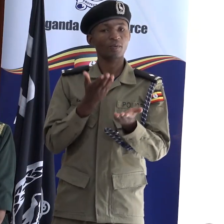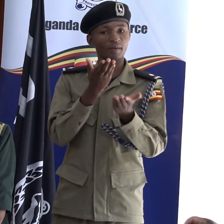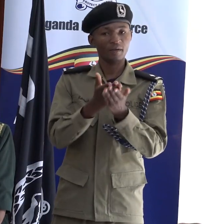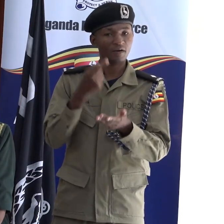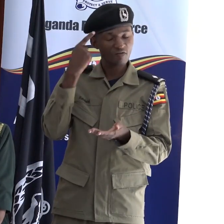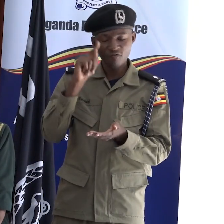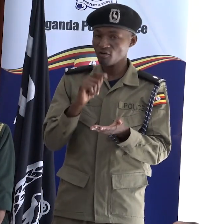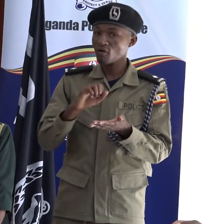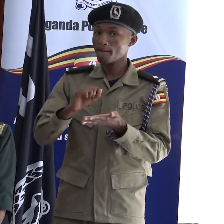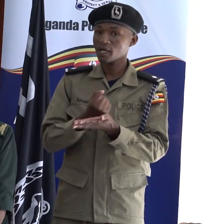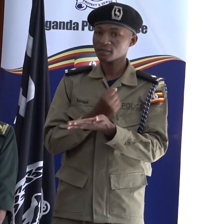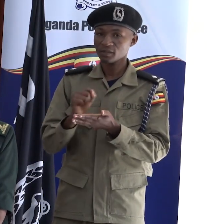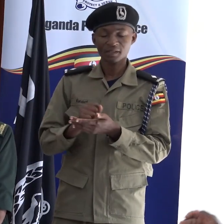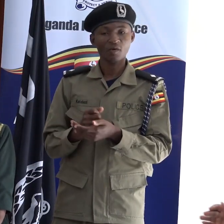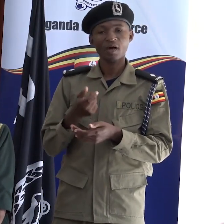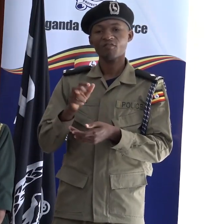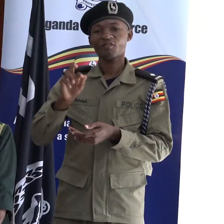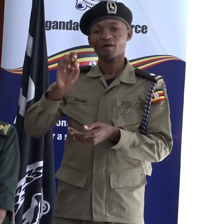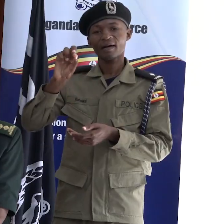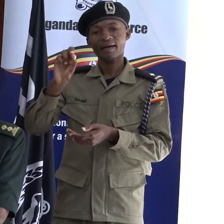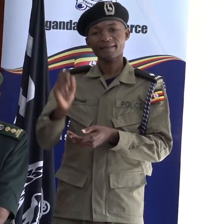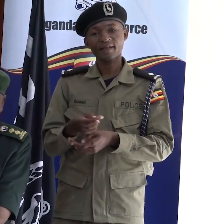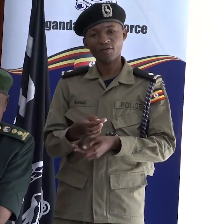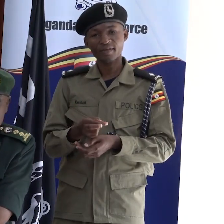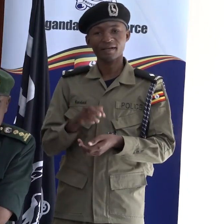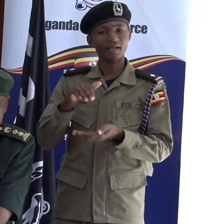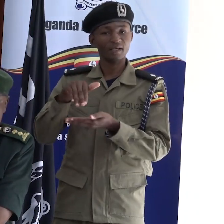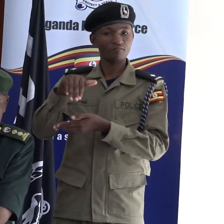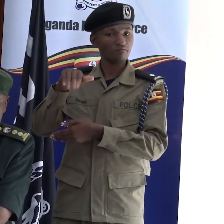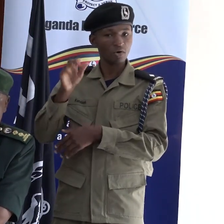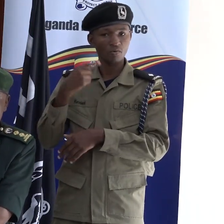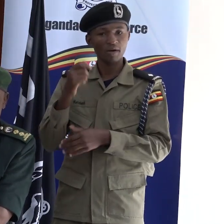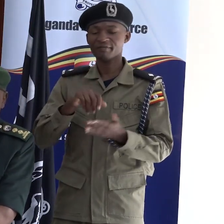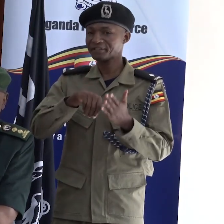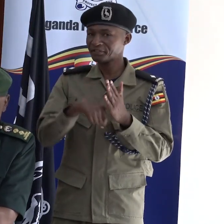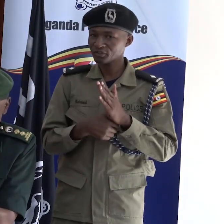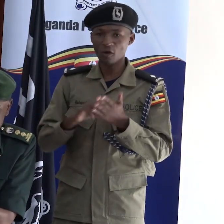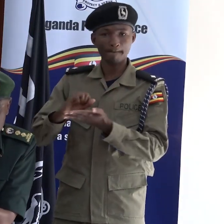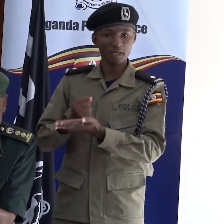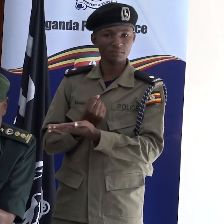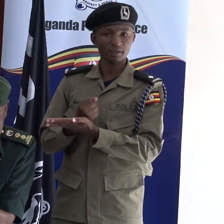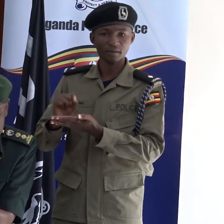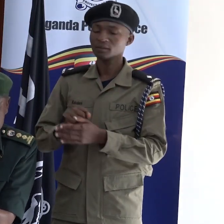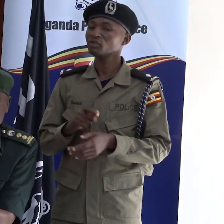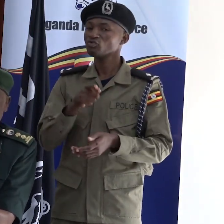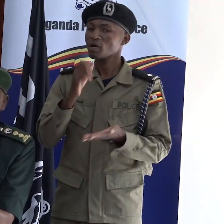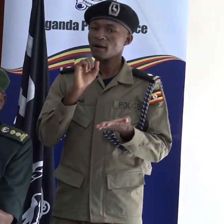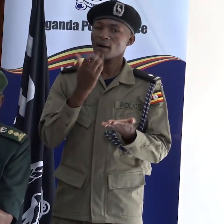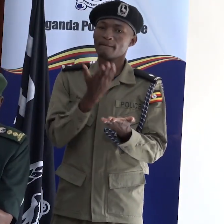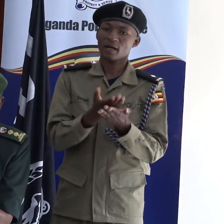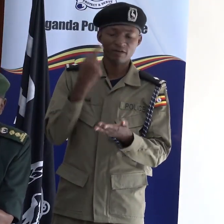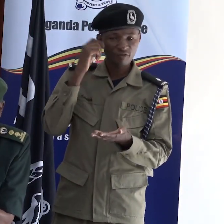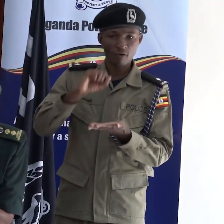about 8,000 and more, who have issues of passports. You applied for a passport, you